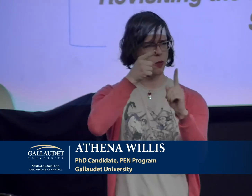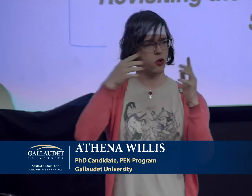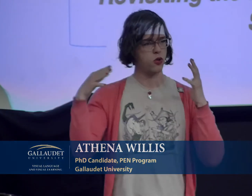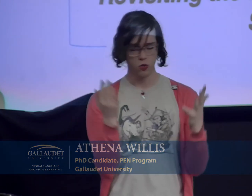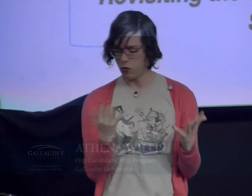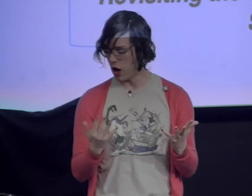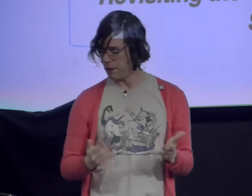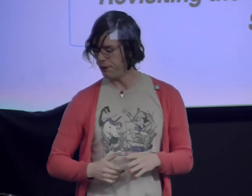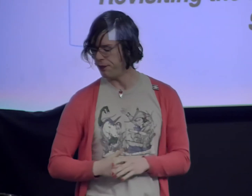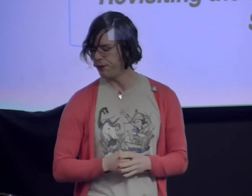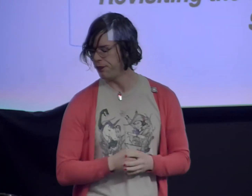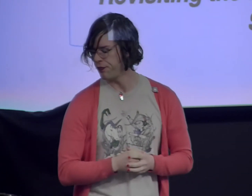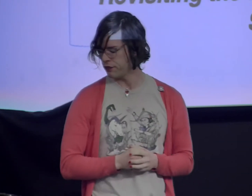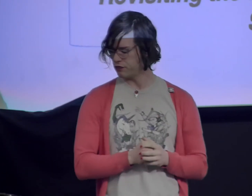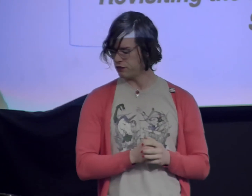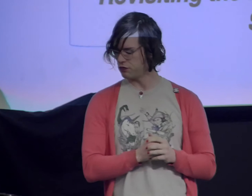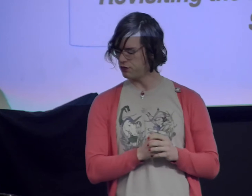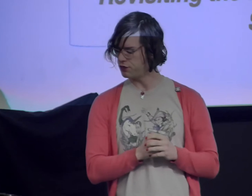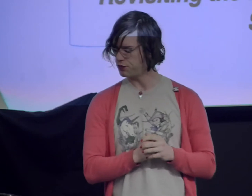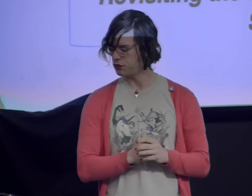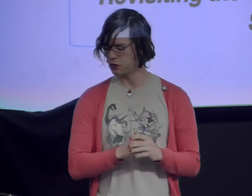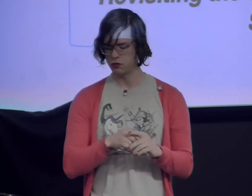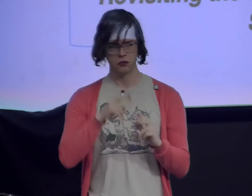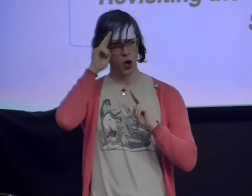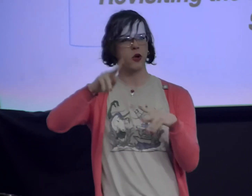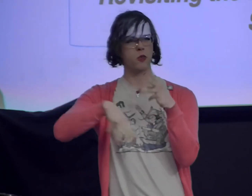This lecture series aims to honor